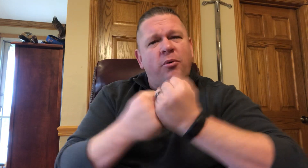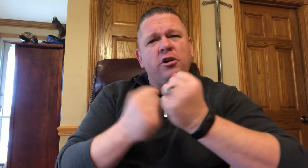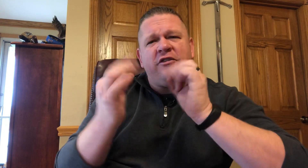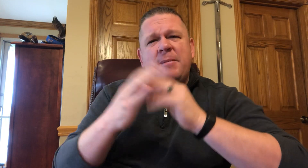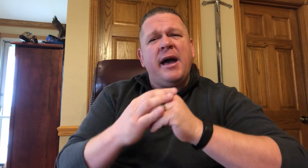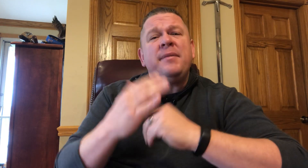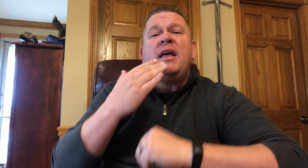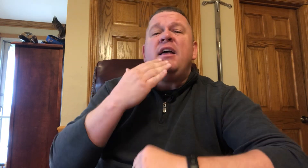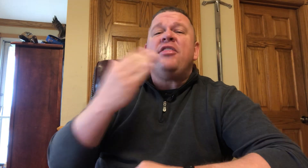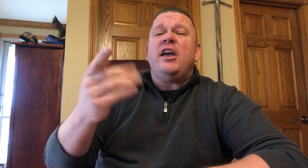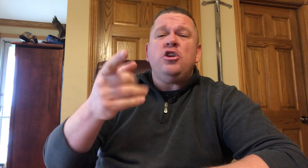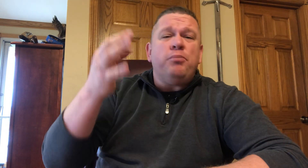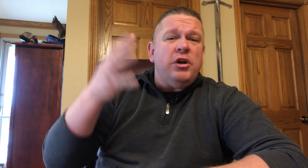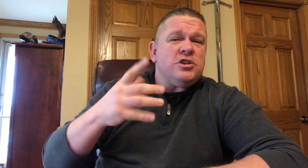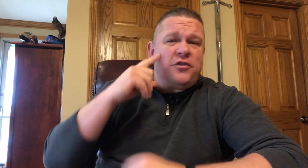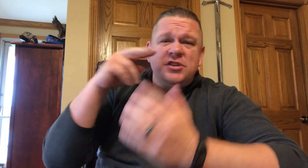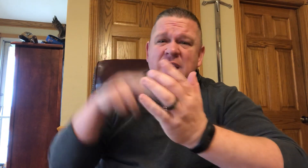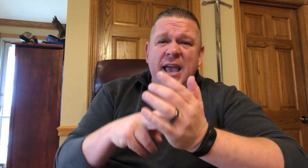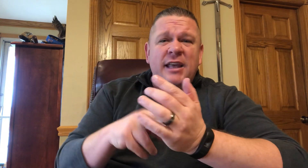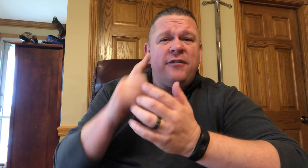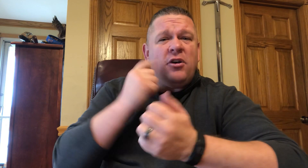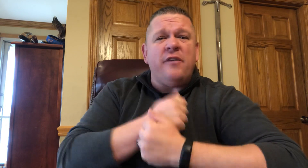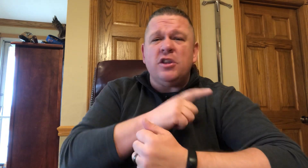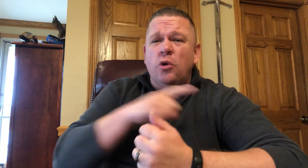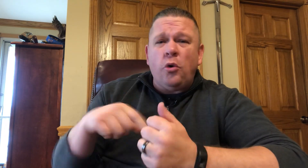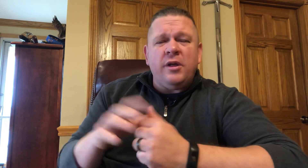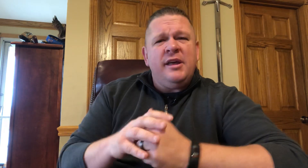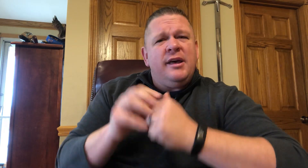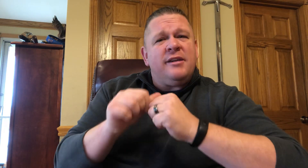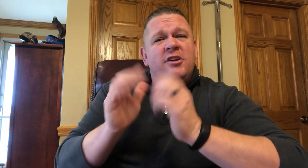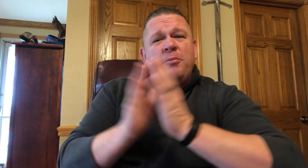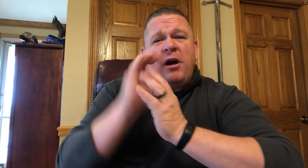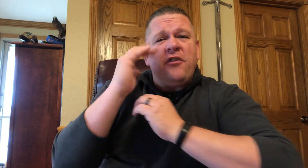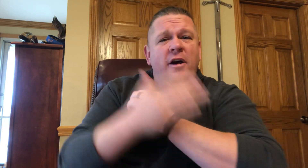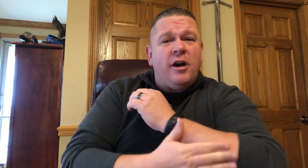and your feedback. Thank you, preachers, for standing, for loving the Lord. Continue to pray for our country,